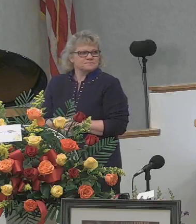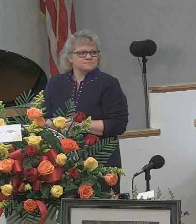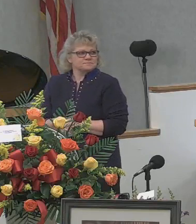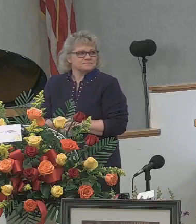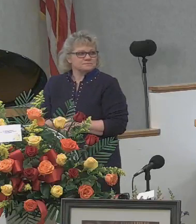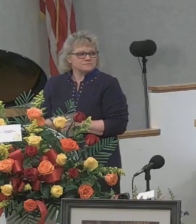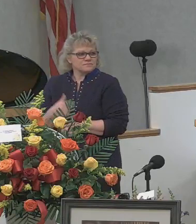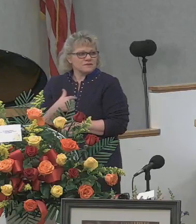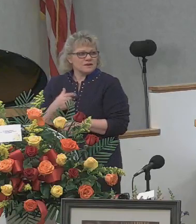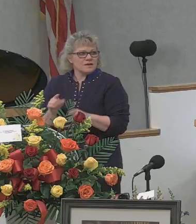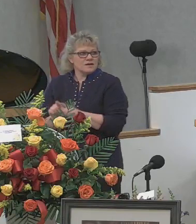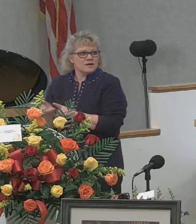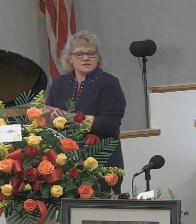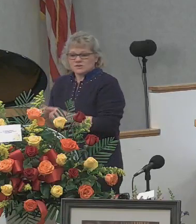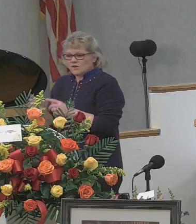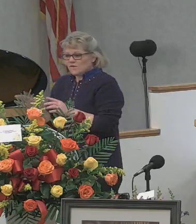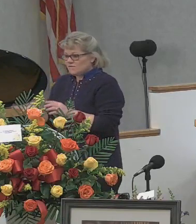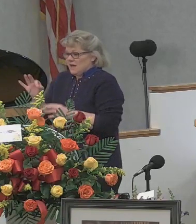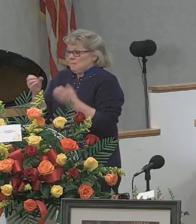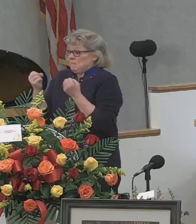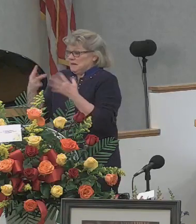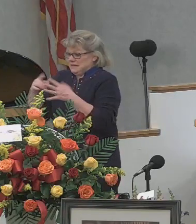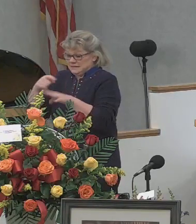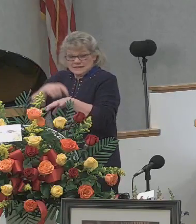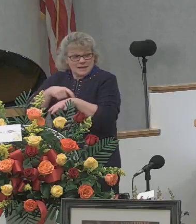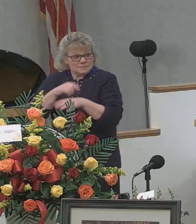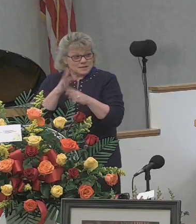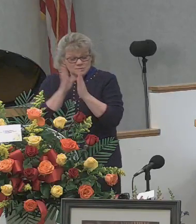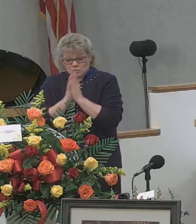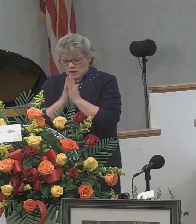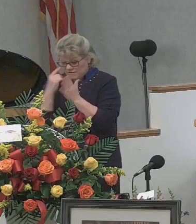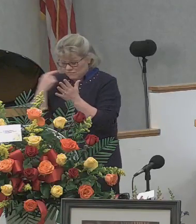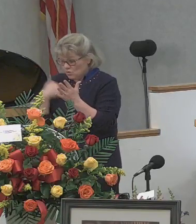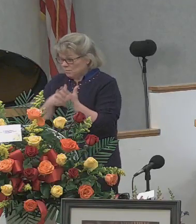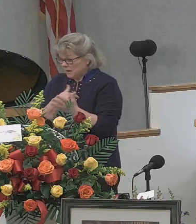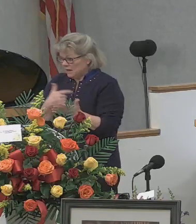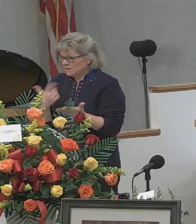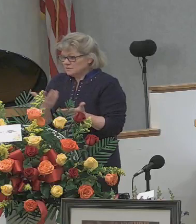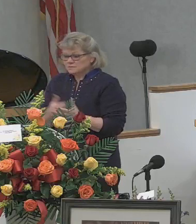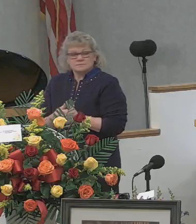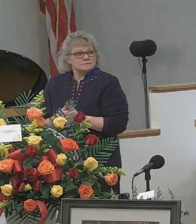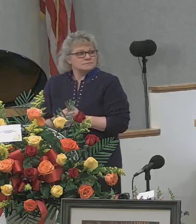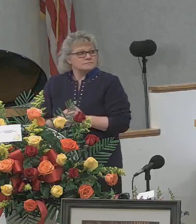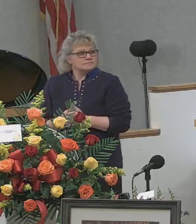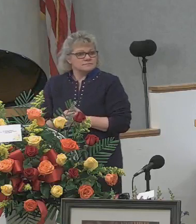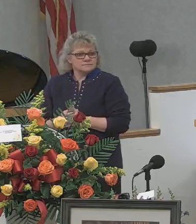And I also found in here times when he prayed for me.